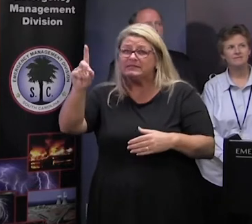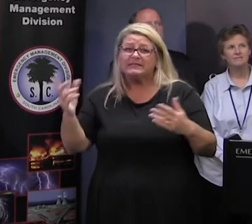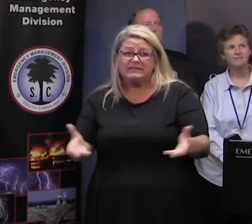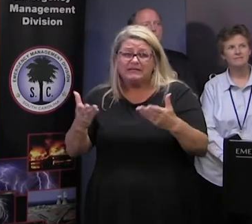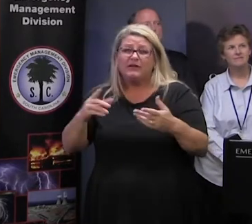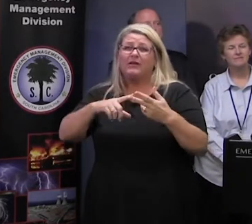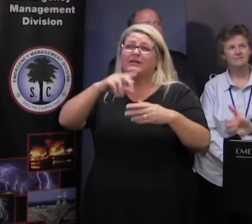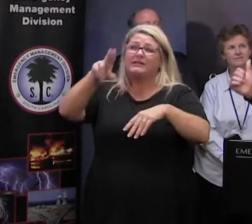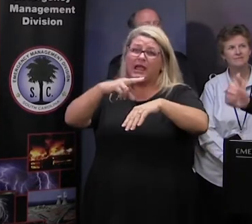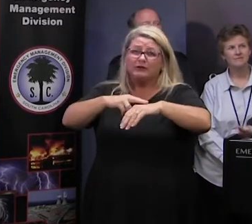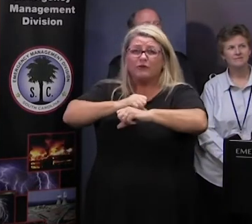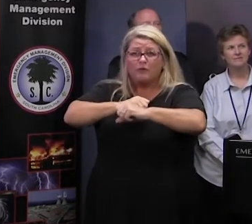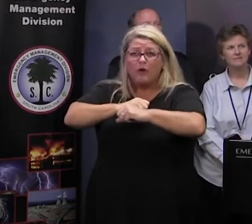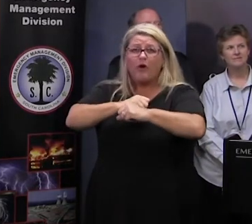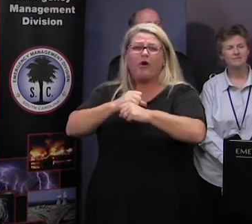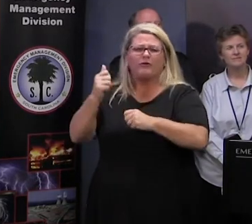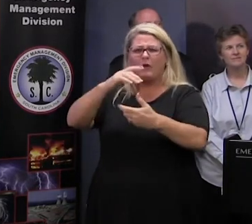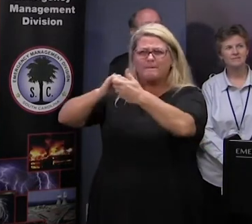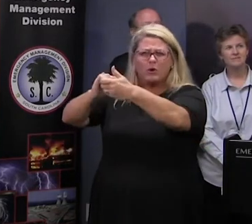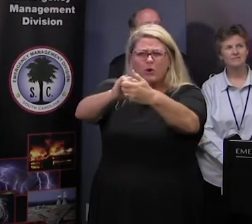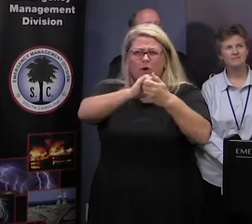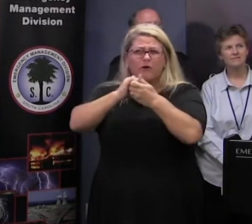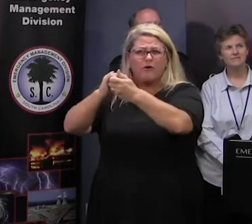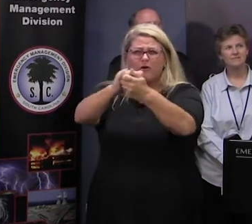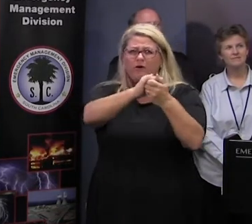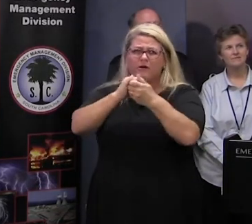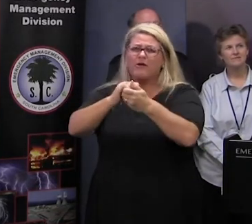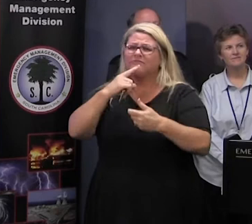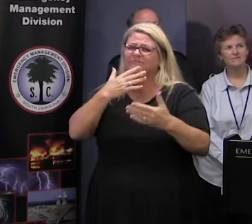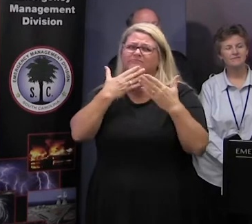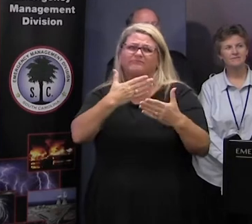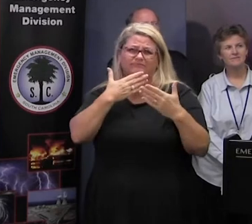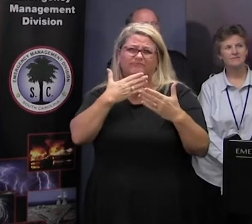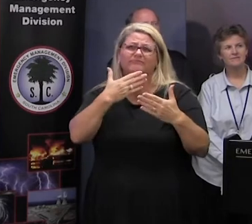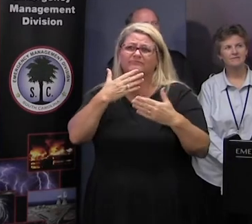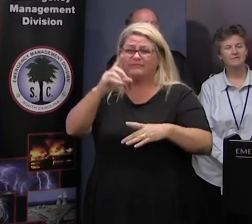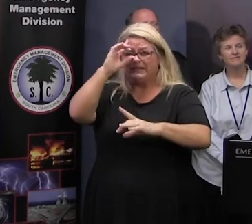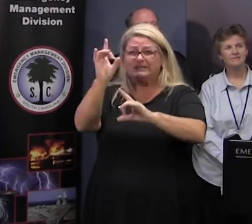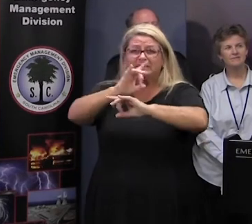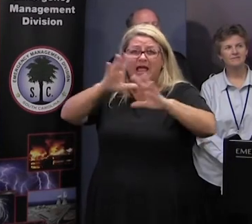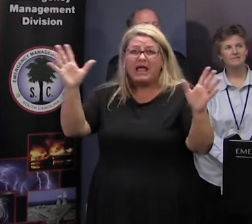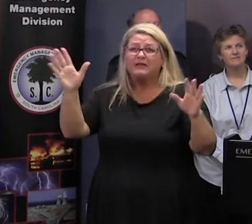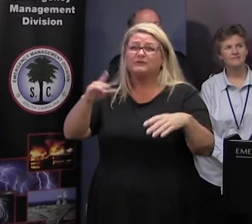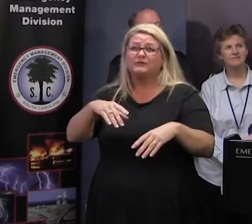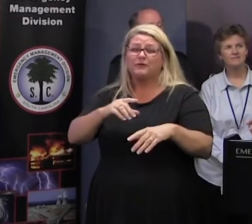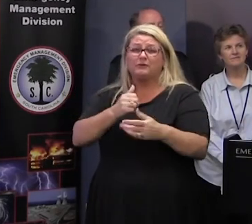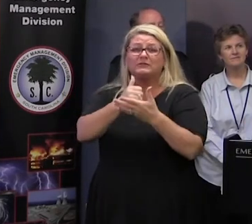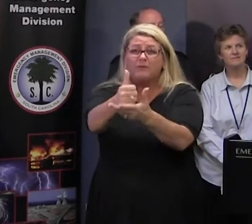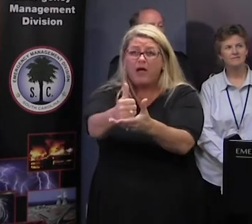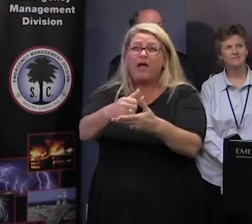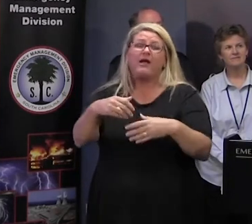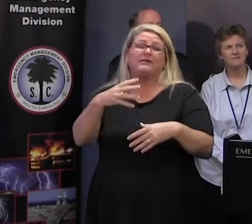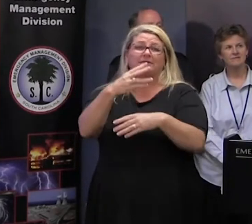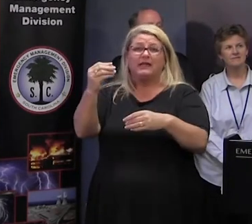and the National Guard. A lot of the partners are coming together, and that's what this is about. Disaster response and recovery works